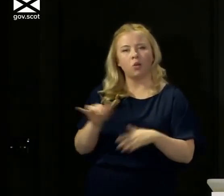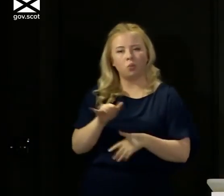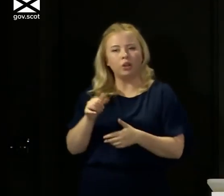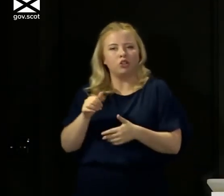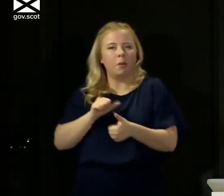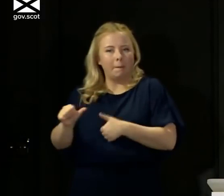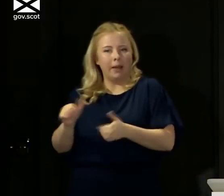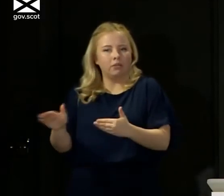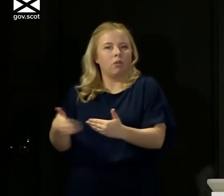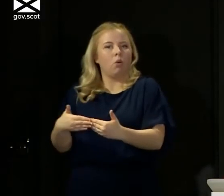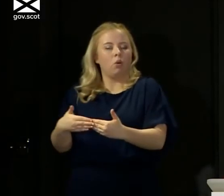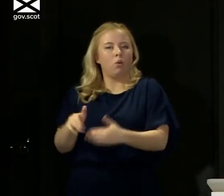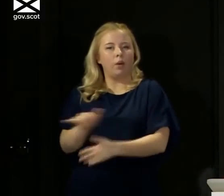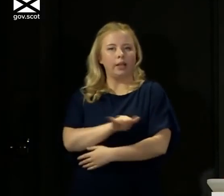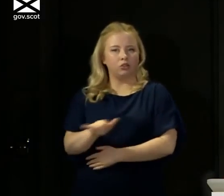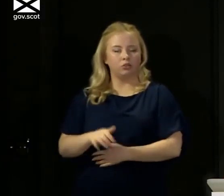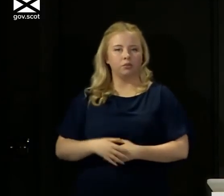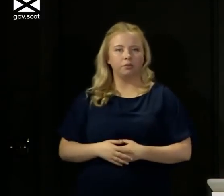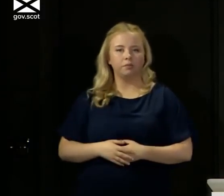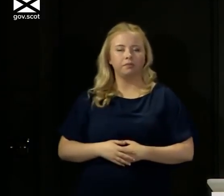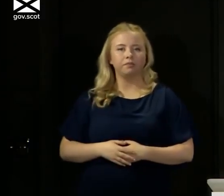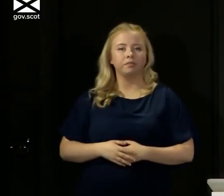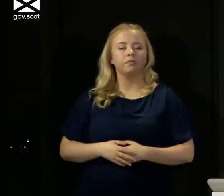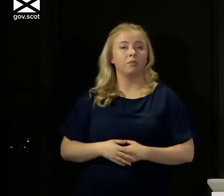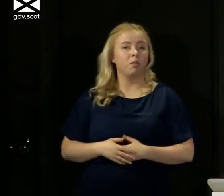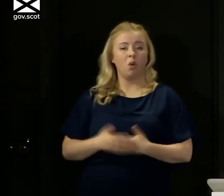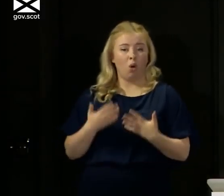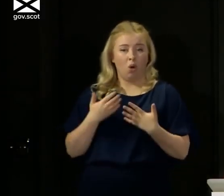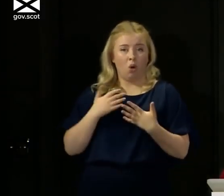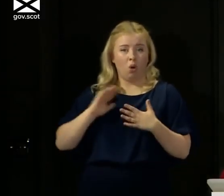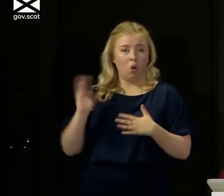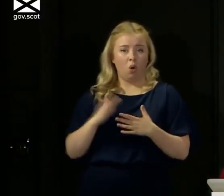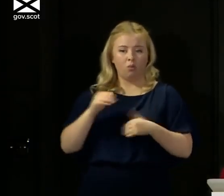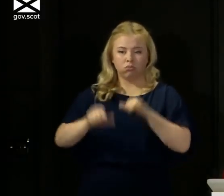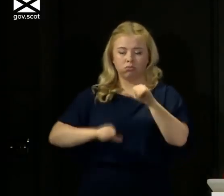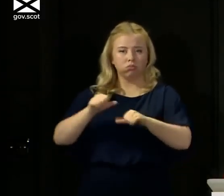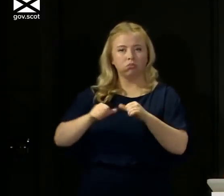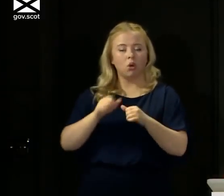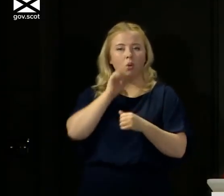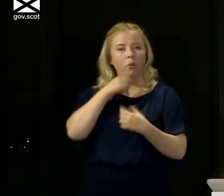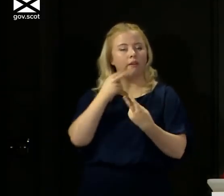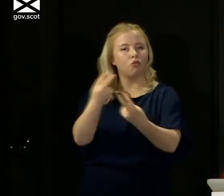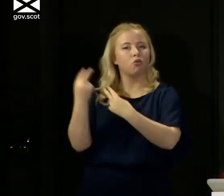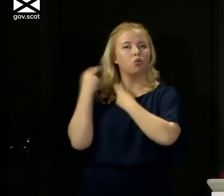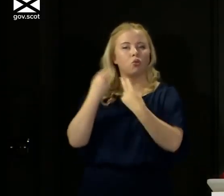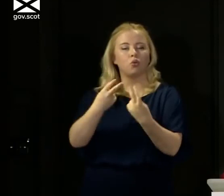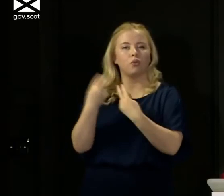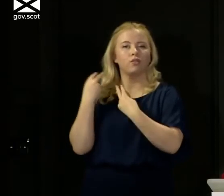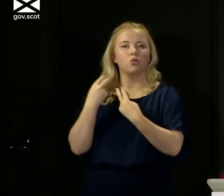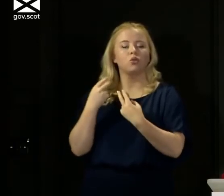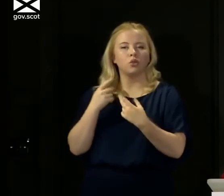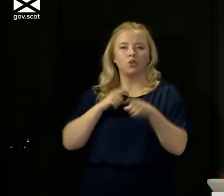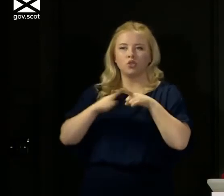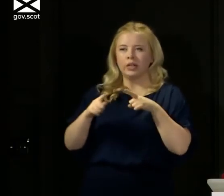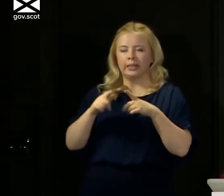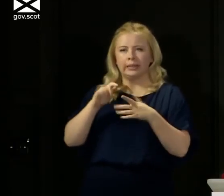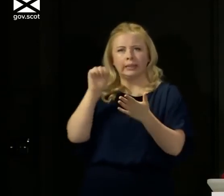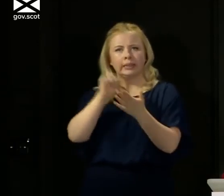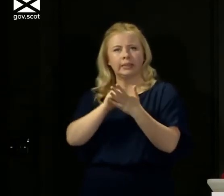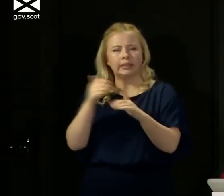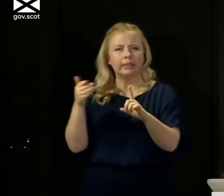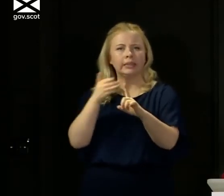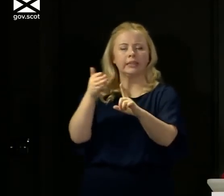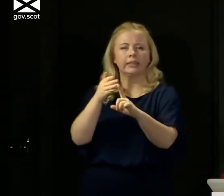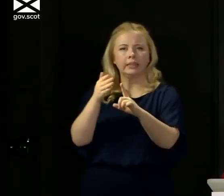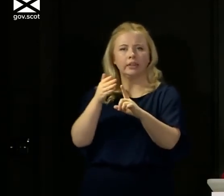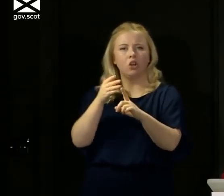this is under ongoing and constant review as we try to navigate the right path forward here towards something